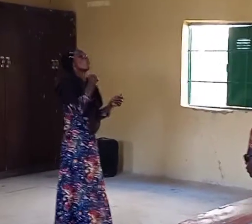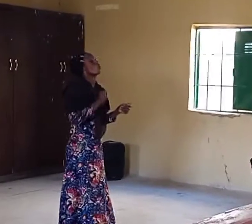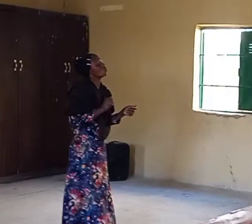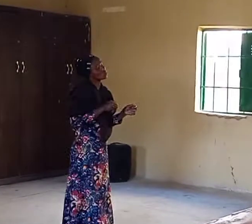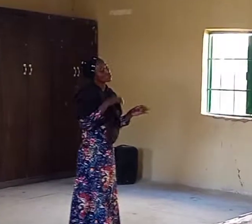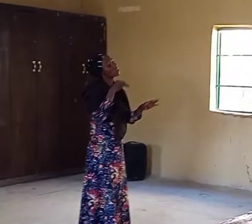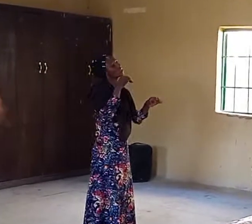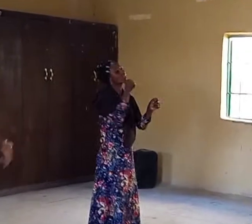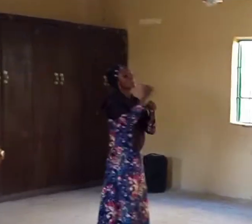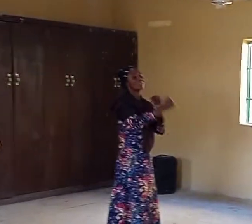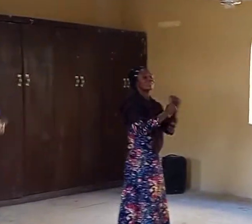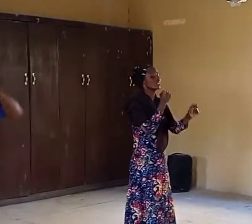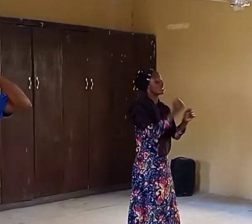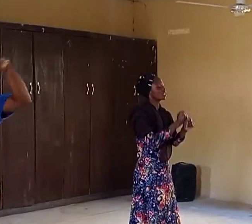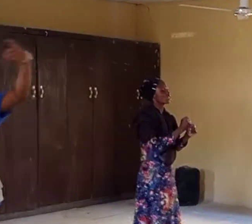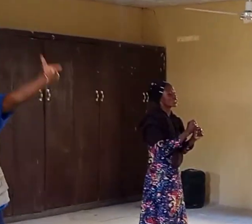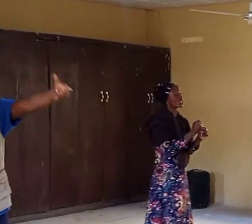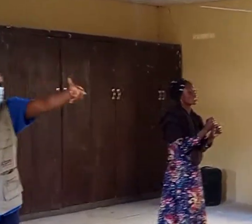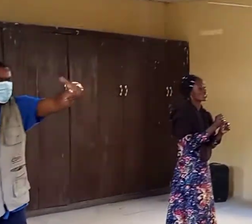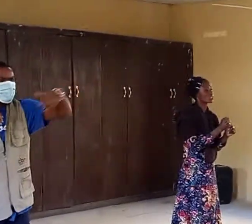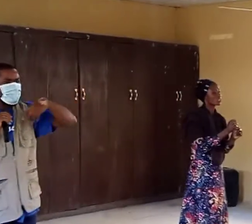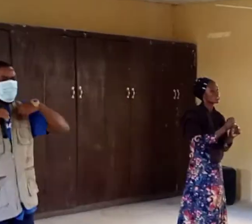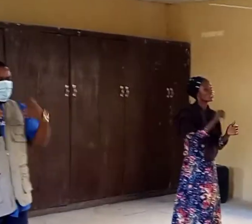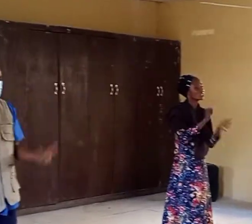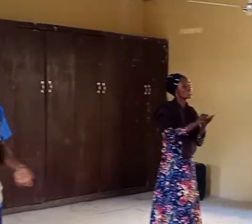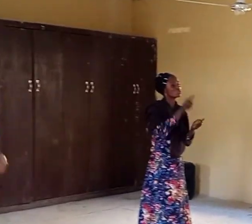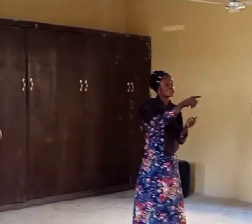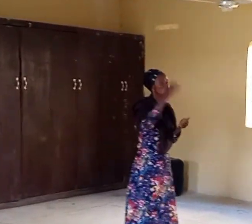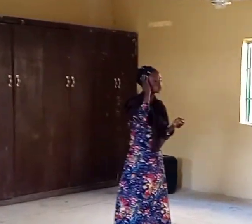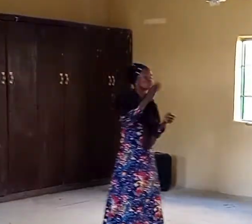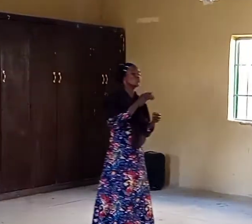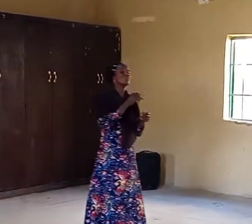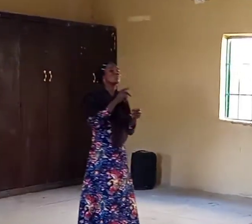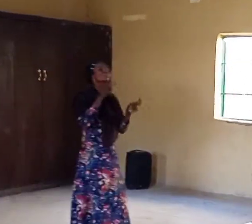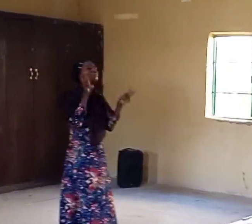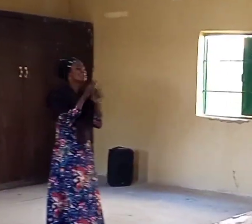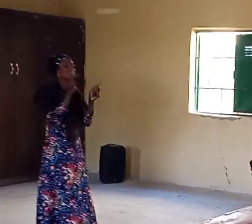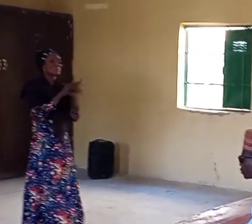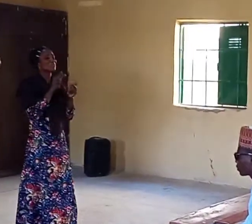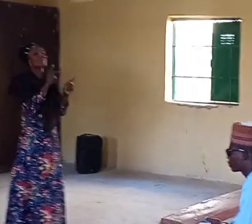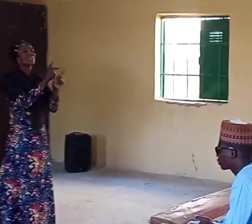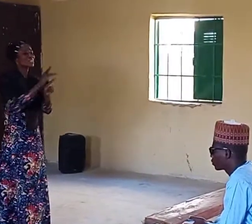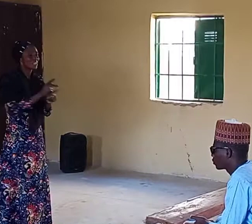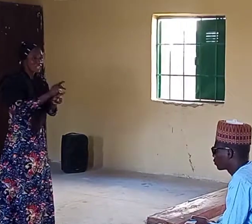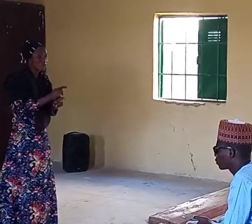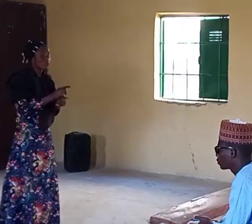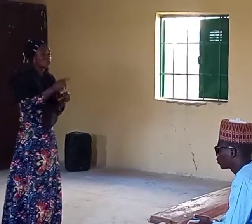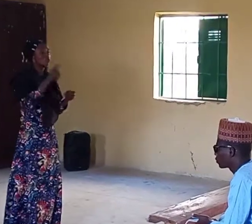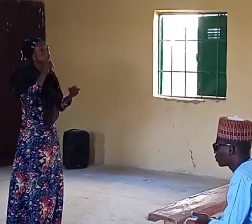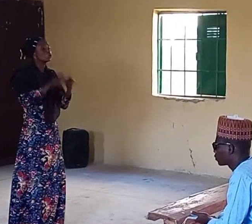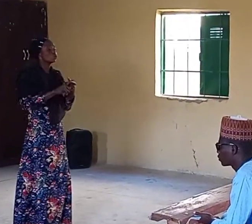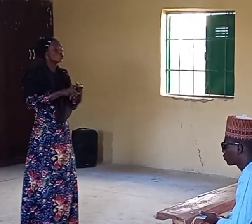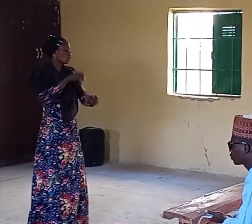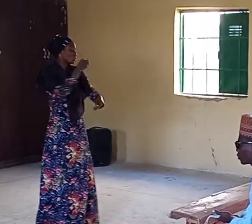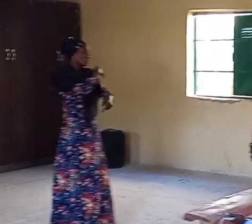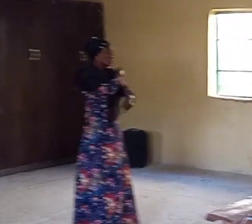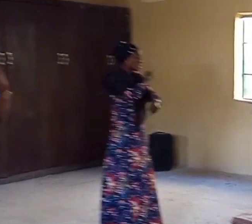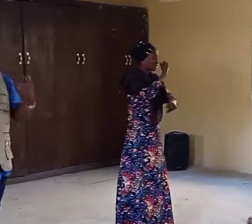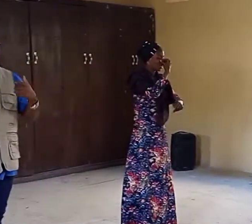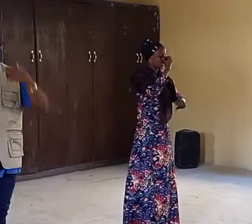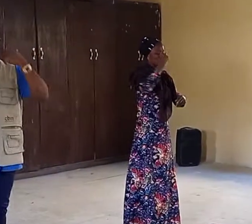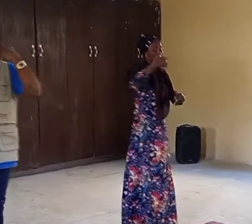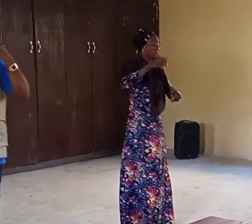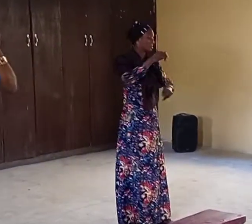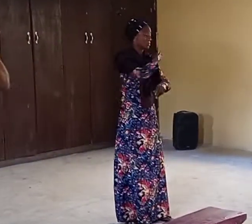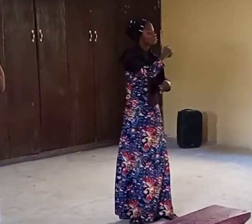to. Those abilities that you had earlier on to work, that fast, you may not be able. So some of those, it comes, that hearing, someone